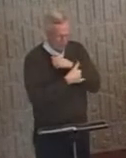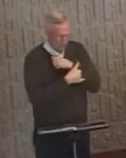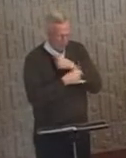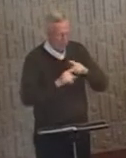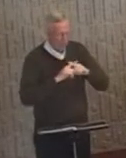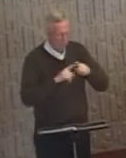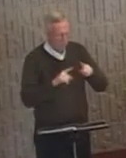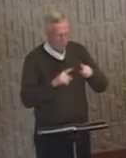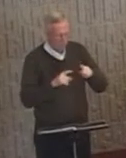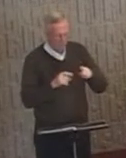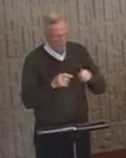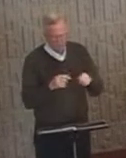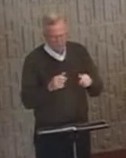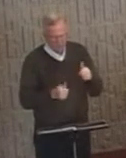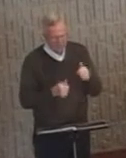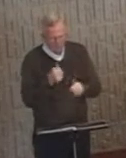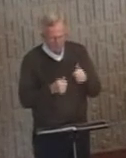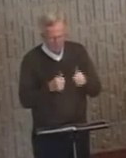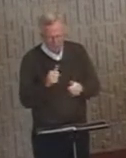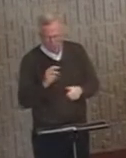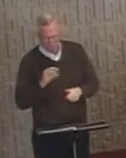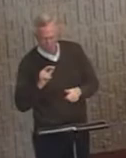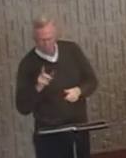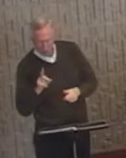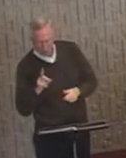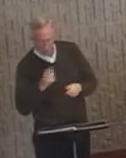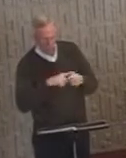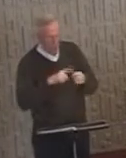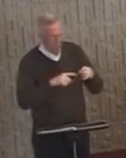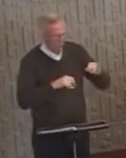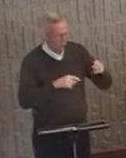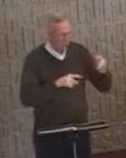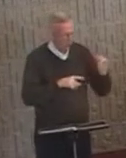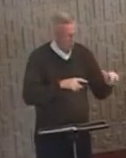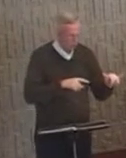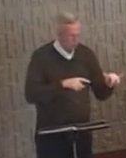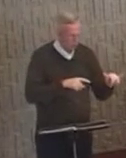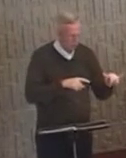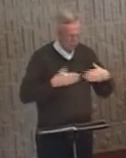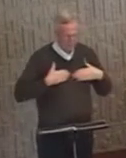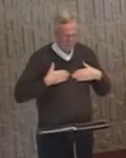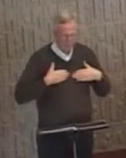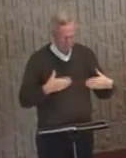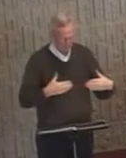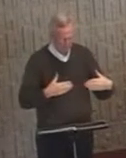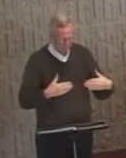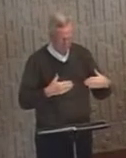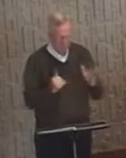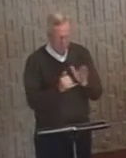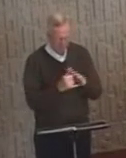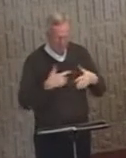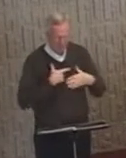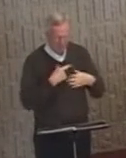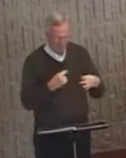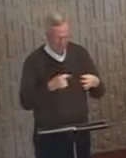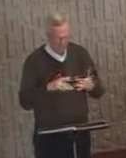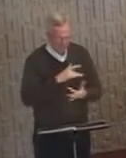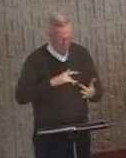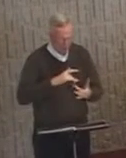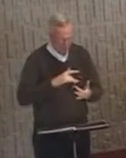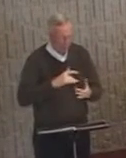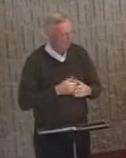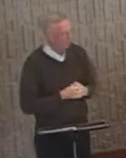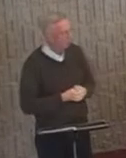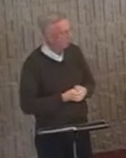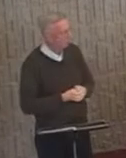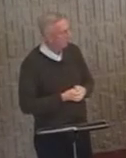Maud nor the judge acknowledge their attraction to each other. They're from different social classes, and